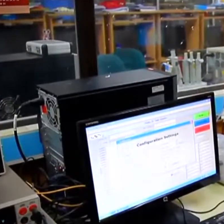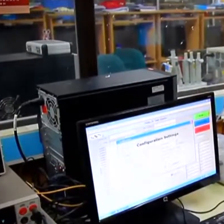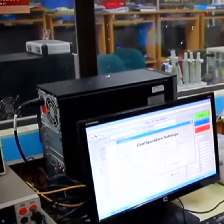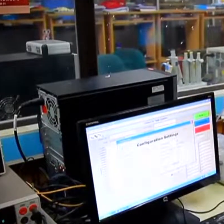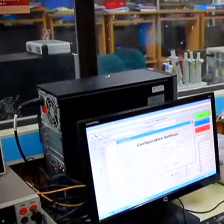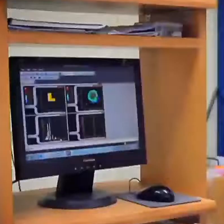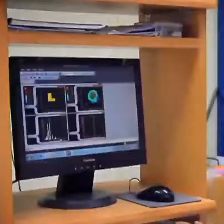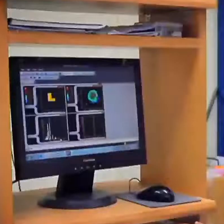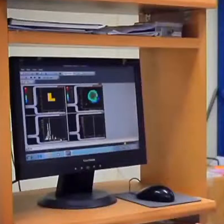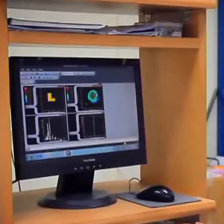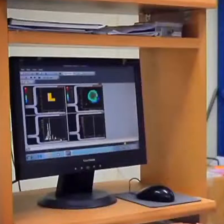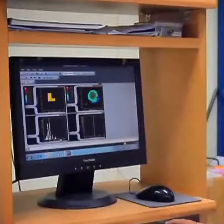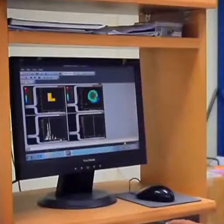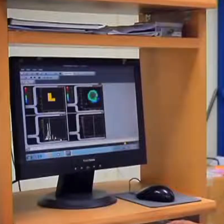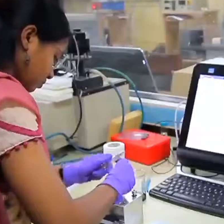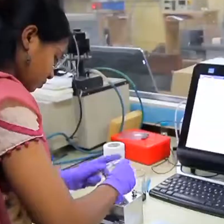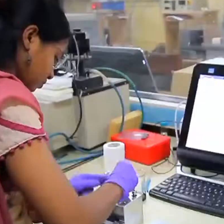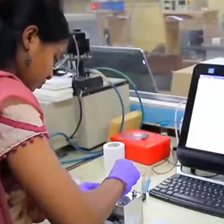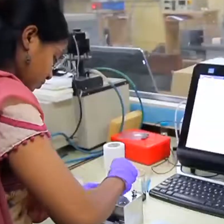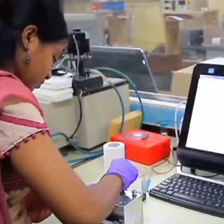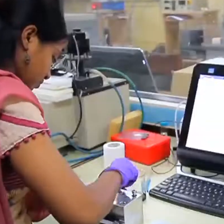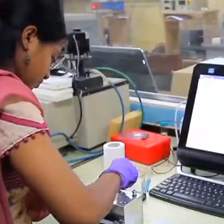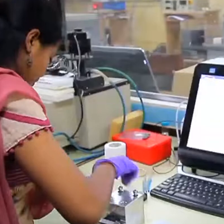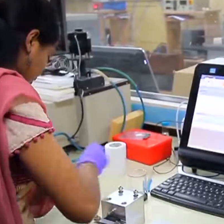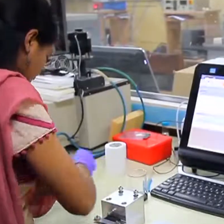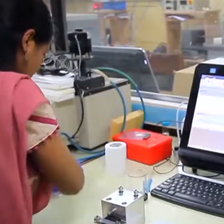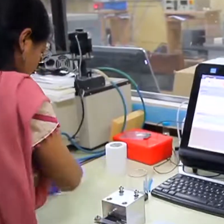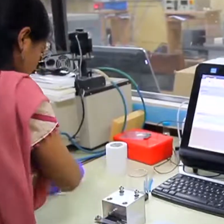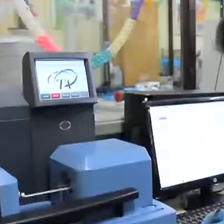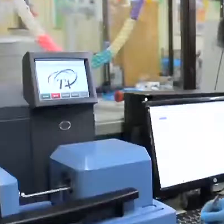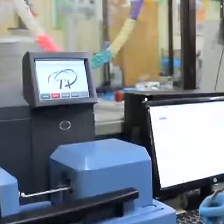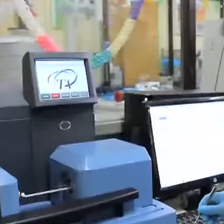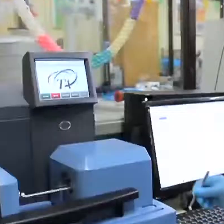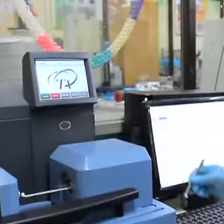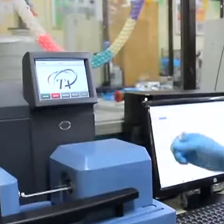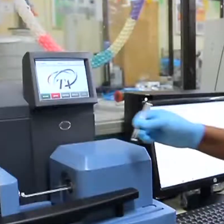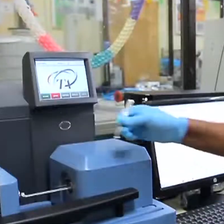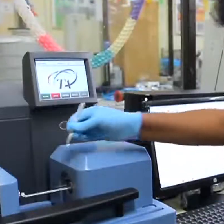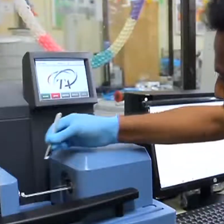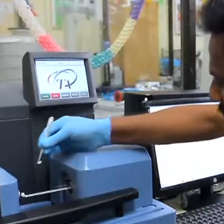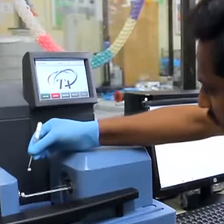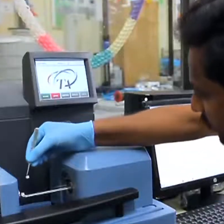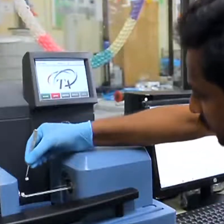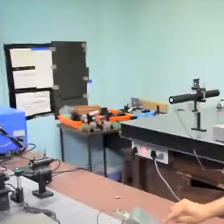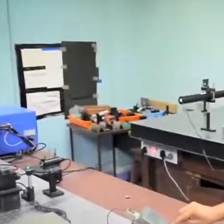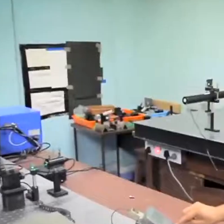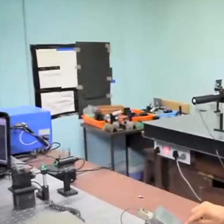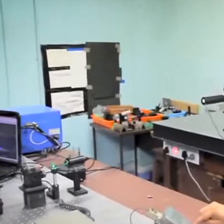assessment, online examination and practicals direct from home through virtual labs on this innovative platform.